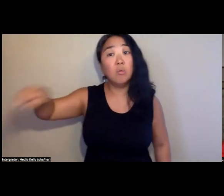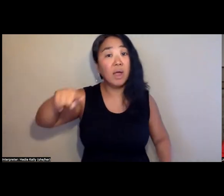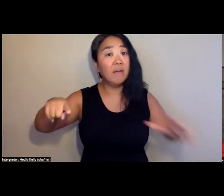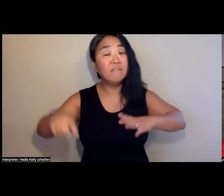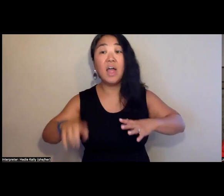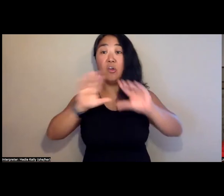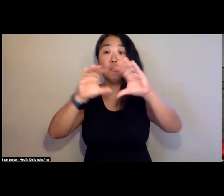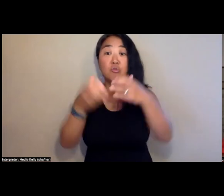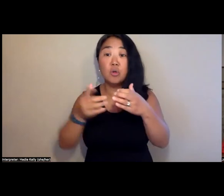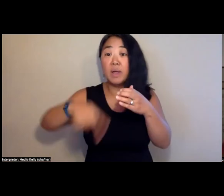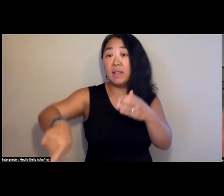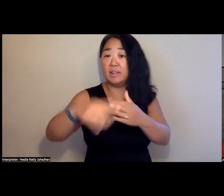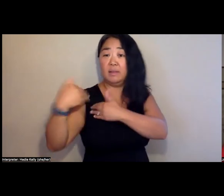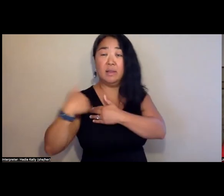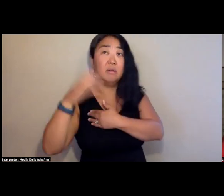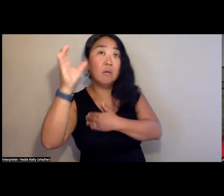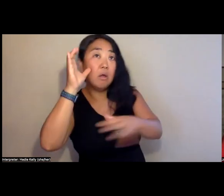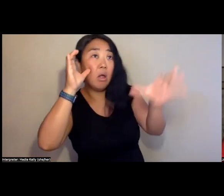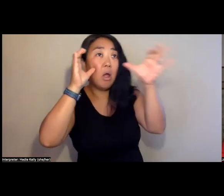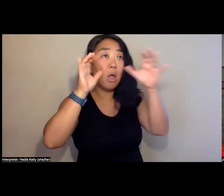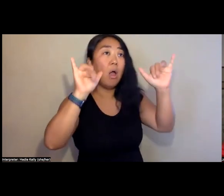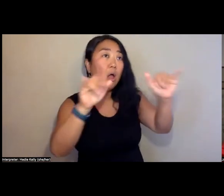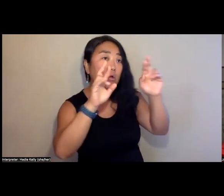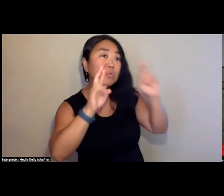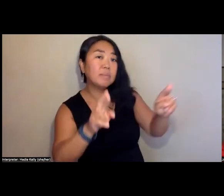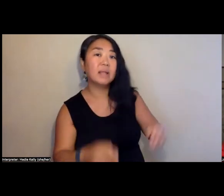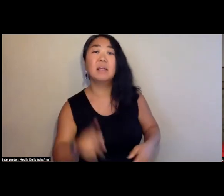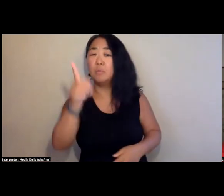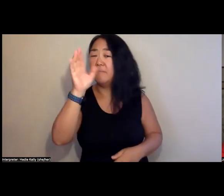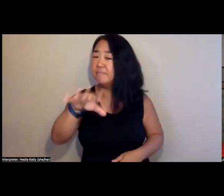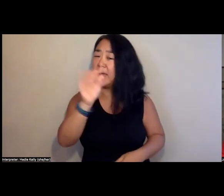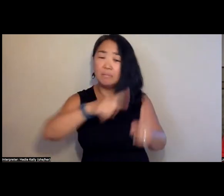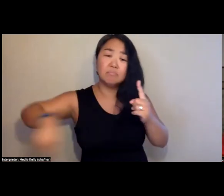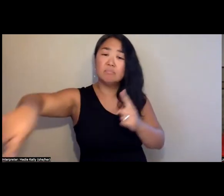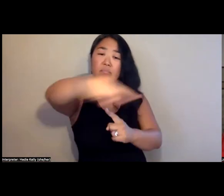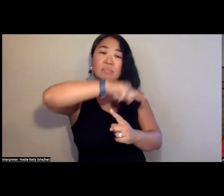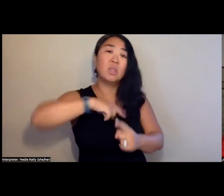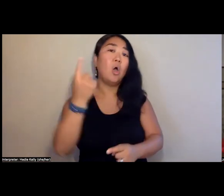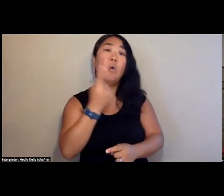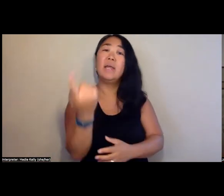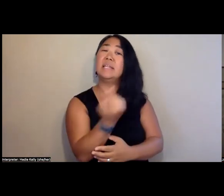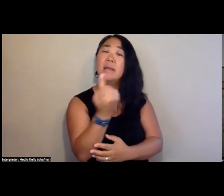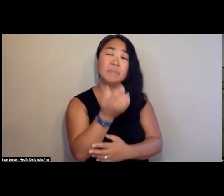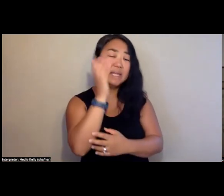to you. And you will find your way around. And there will be a different thing to discover. And there always is. That's the beauty of this